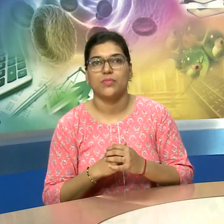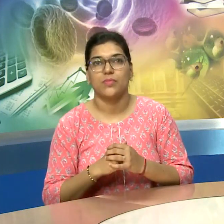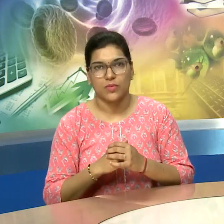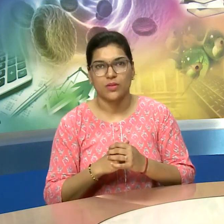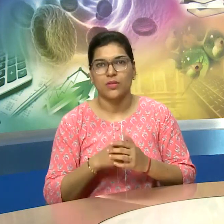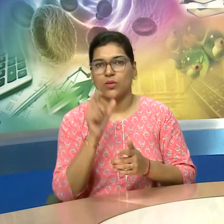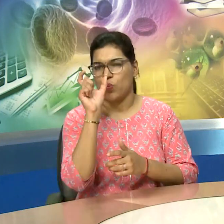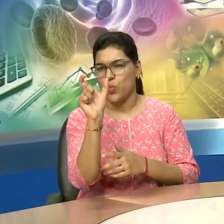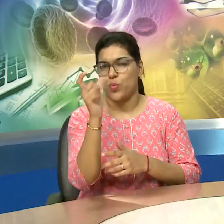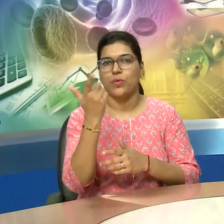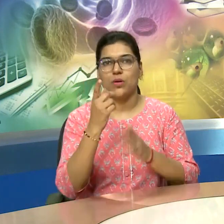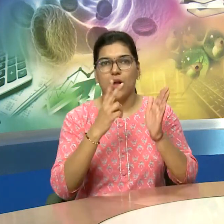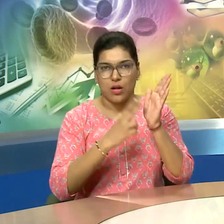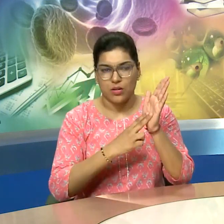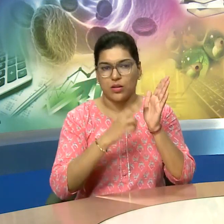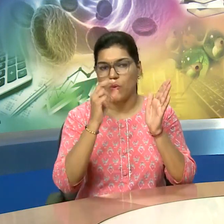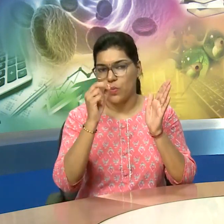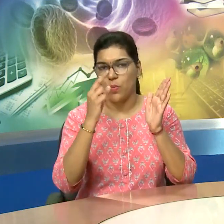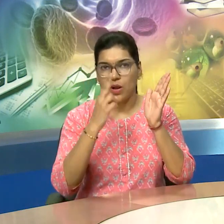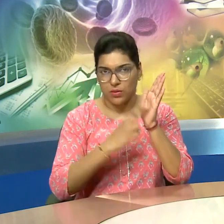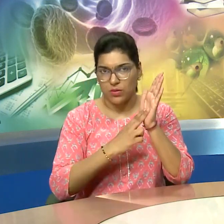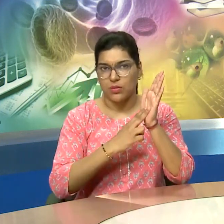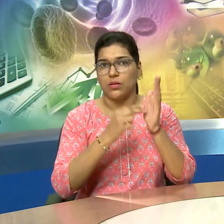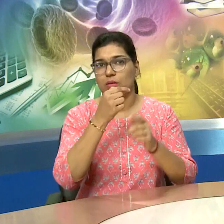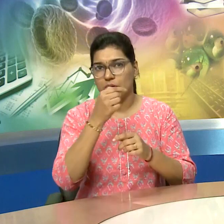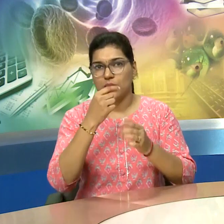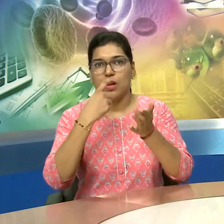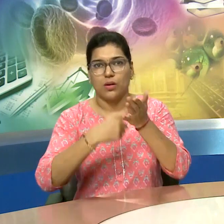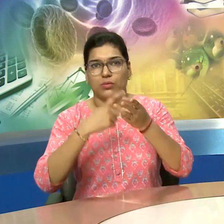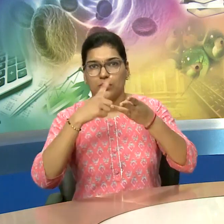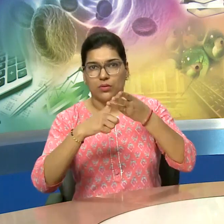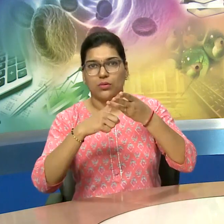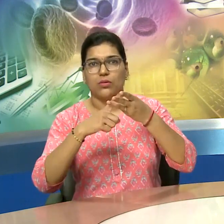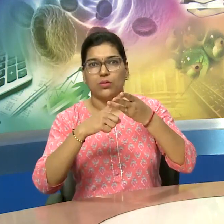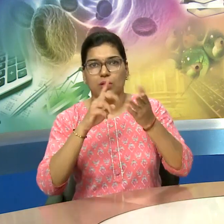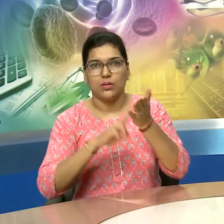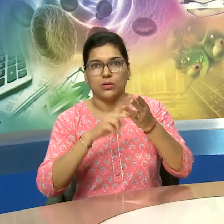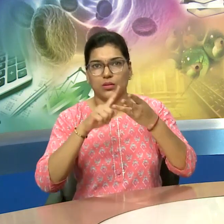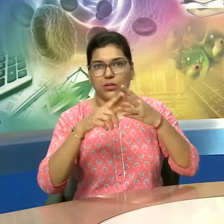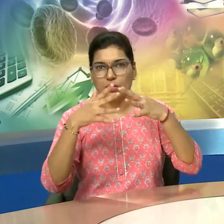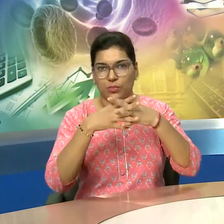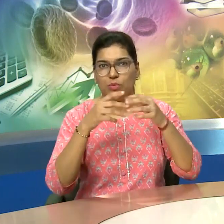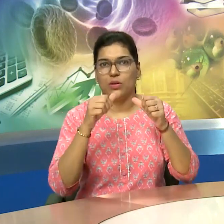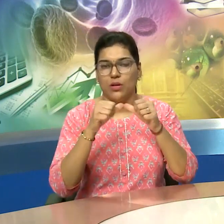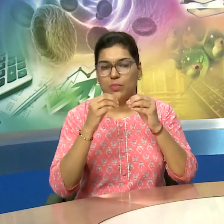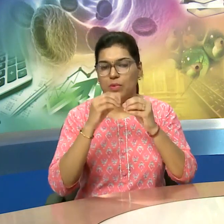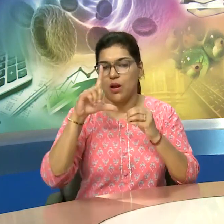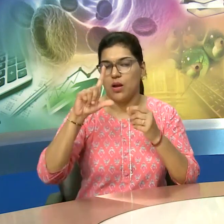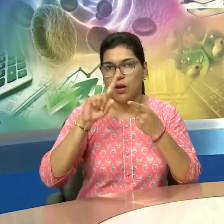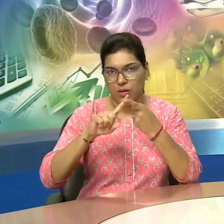Now this is fourth point which is on the screen. It is about the overuse of non-renewable